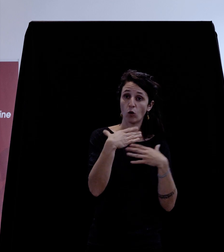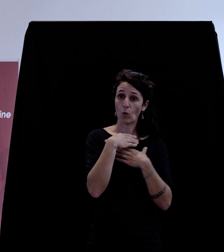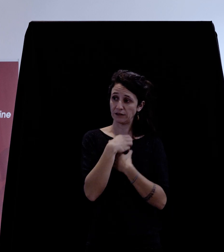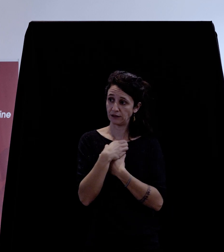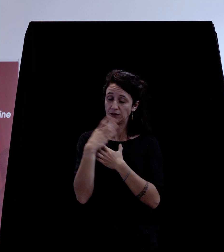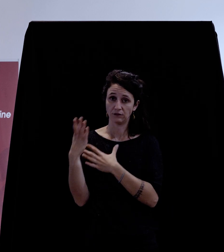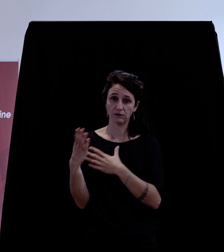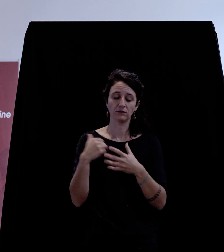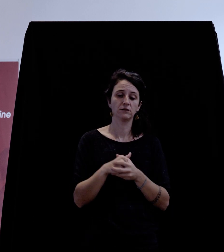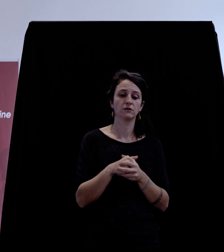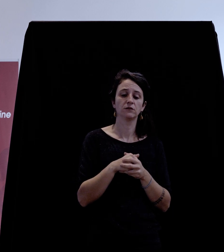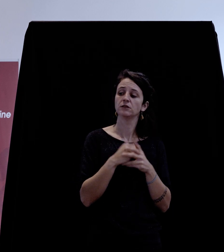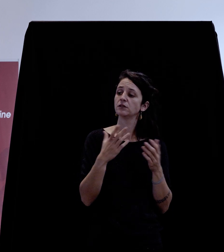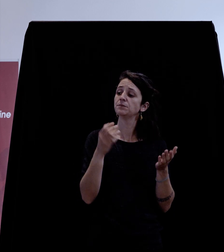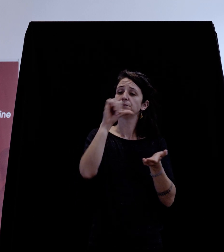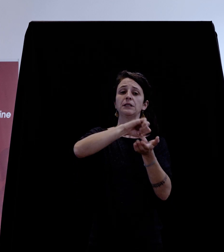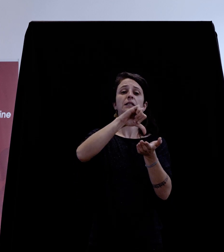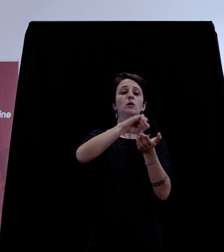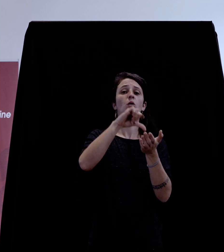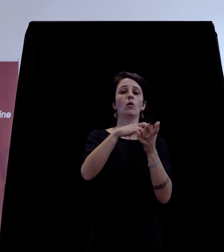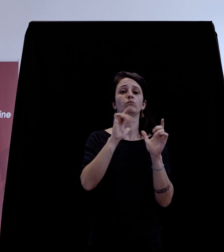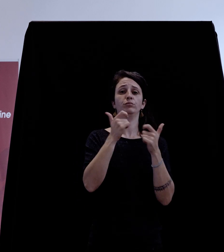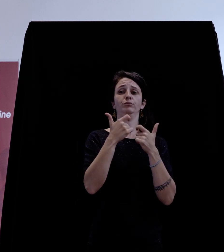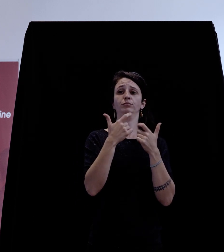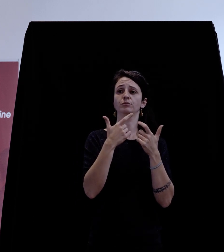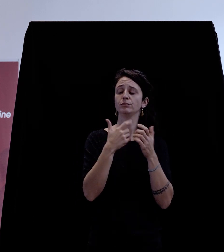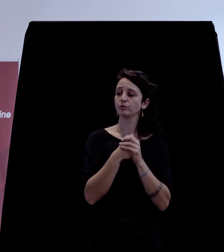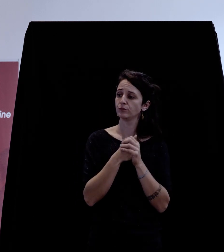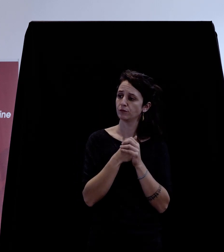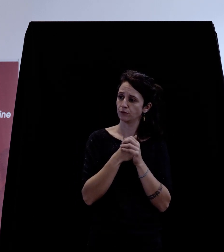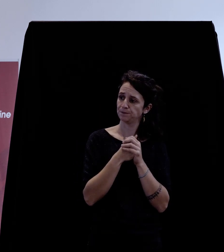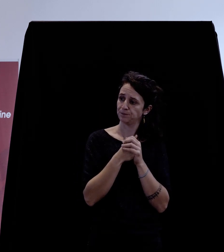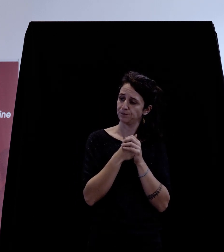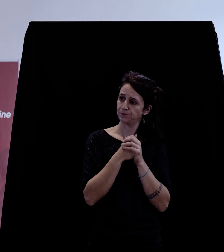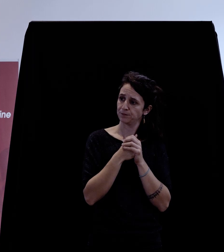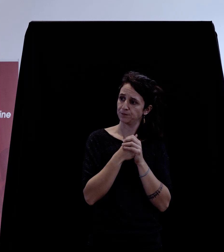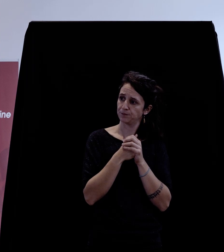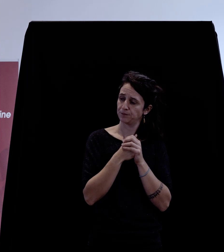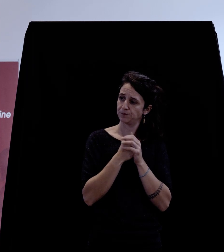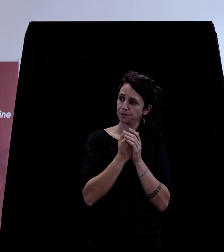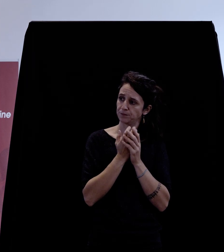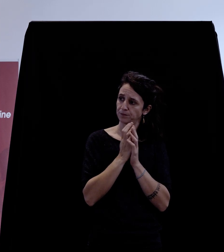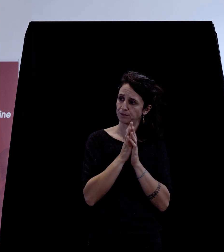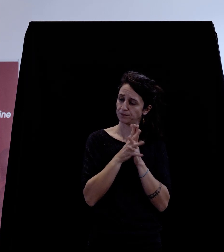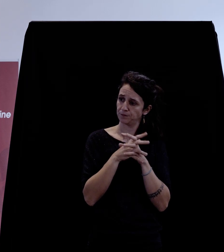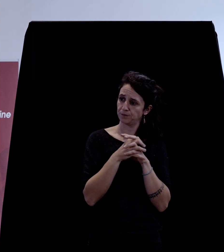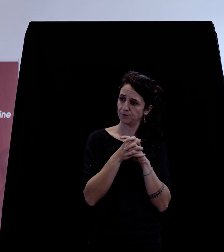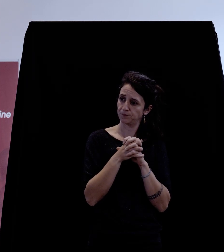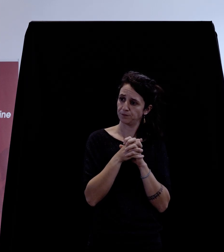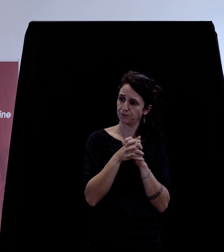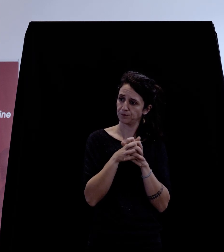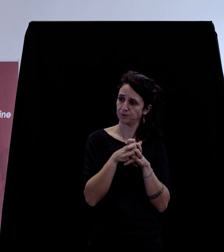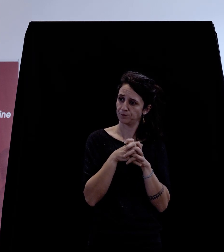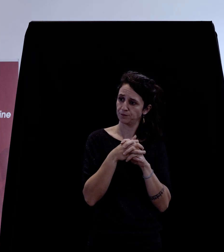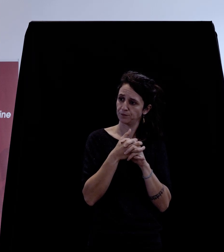pain, regulate your sensory issues, and regulate your anxiety are really helpful things that to learn to do in life. And